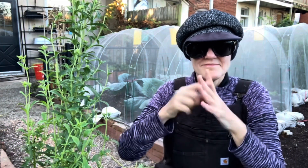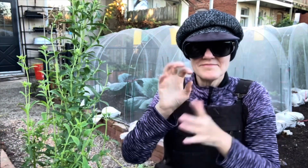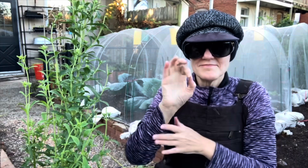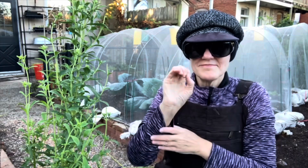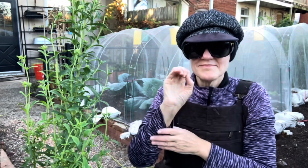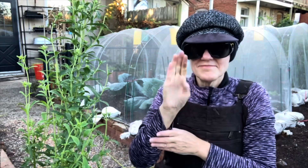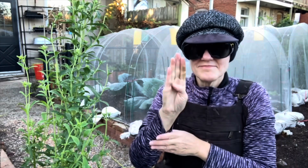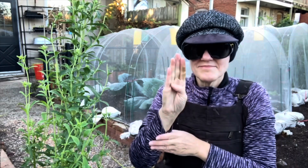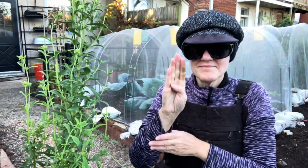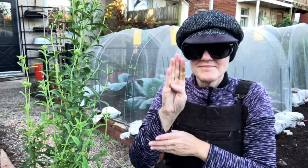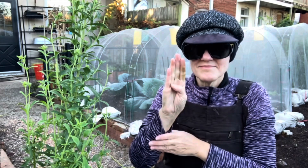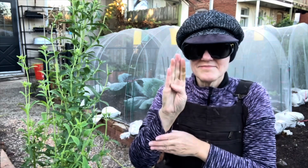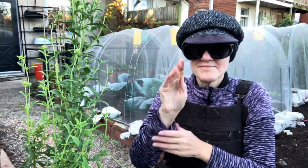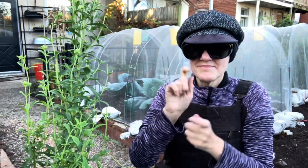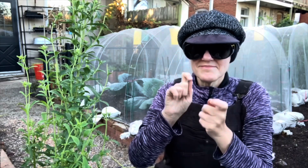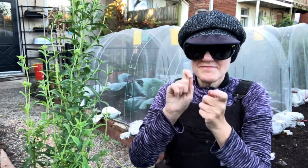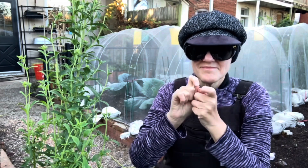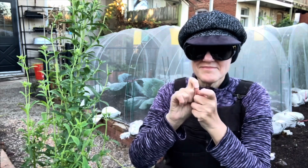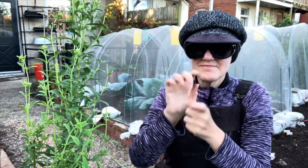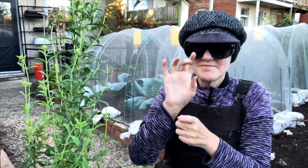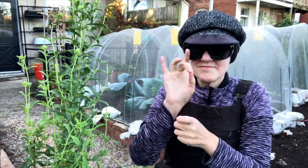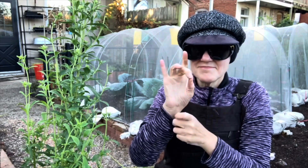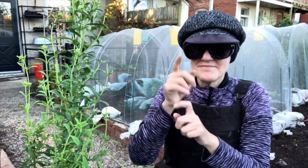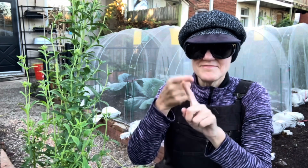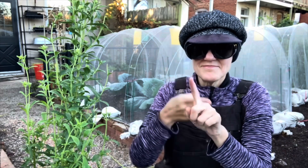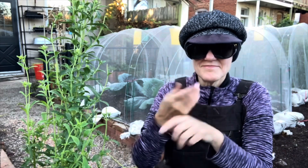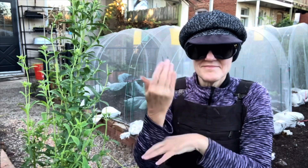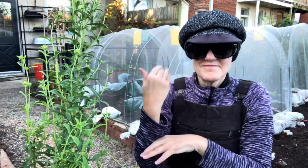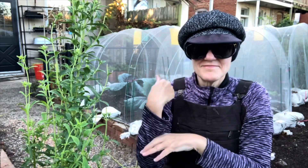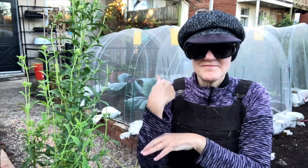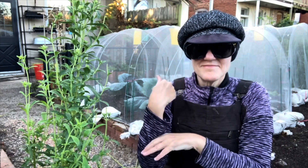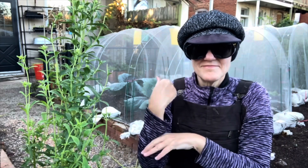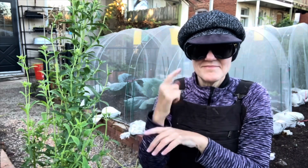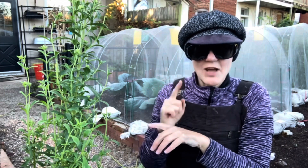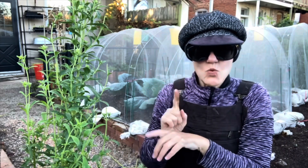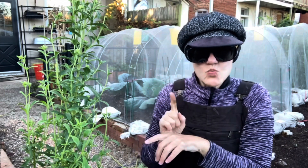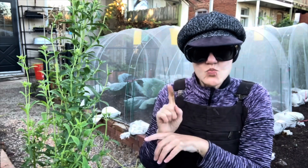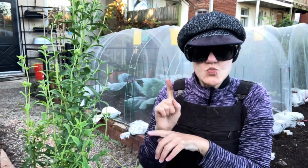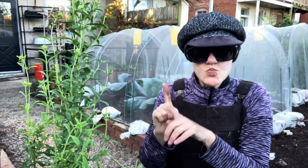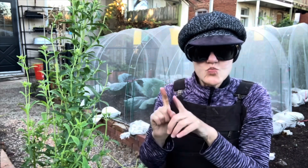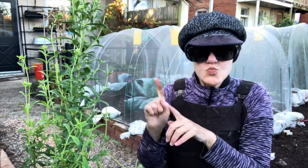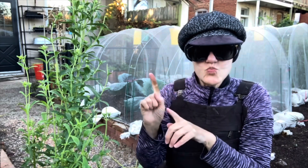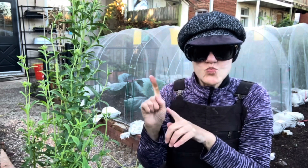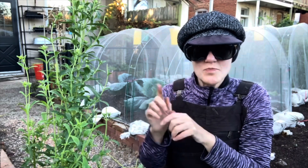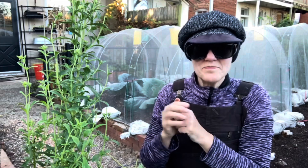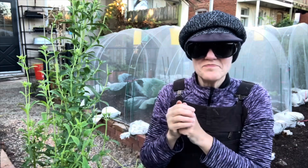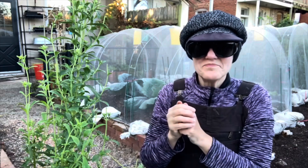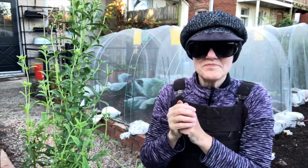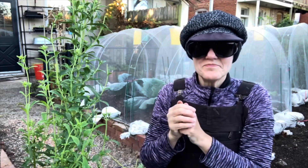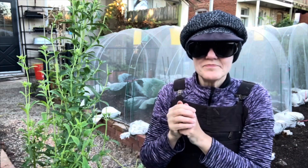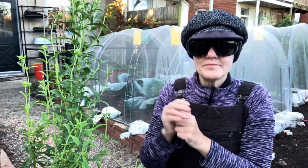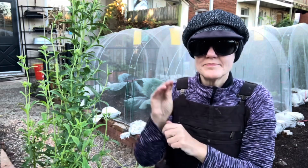at the beginning of February. It's exactly 8 months old.